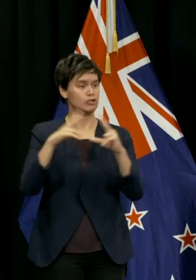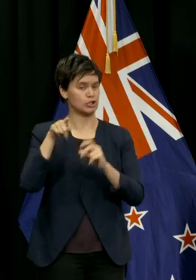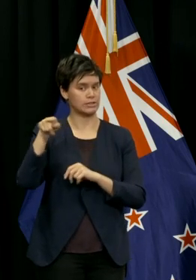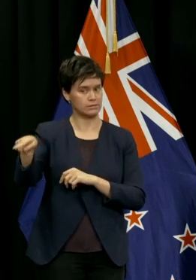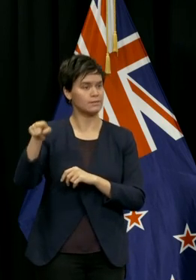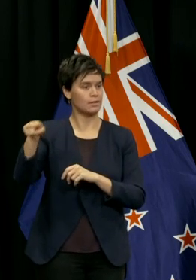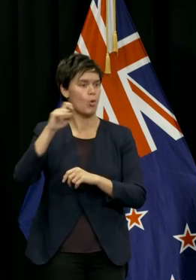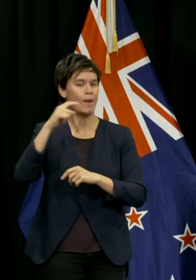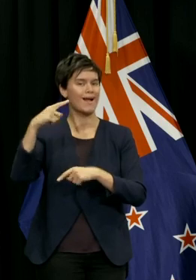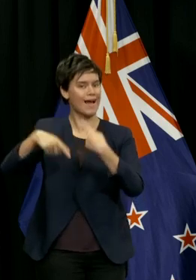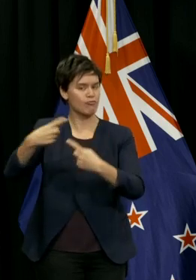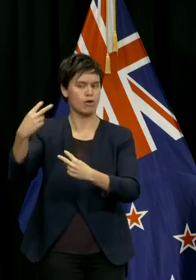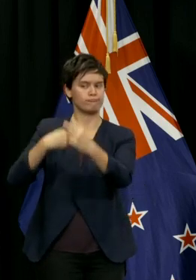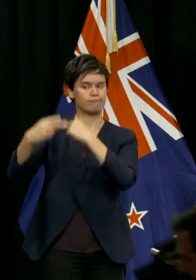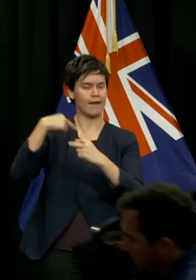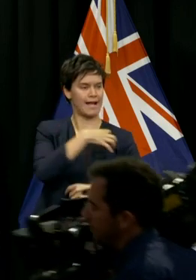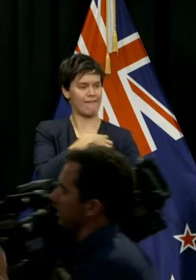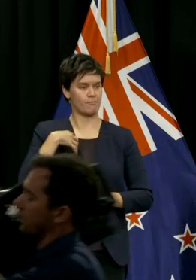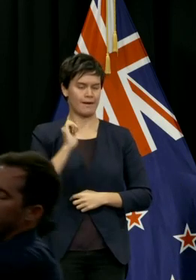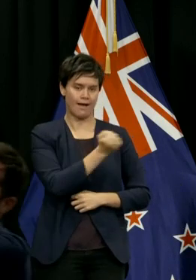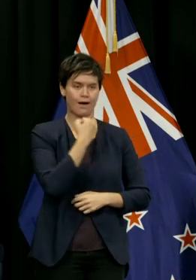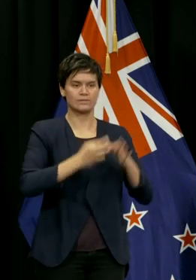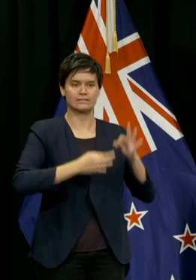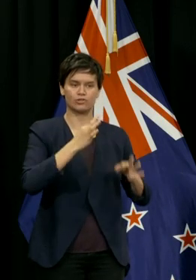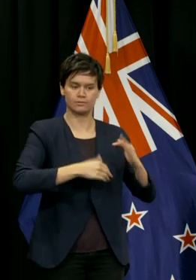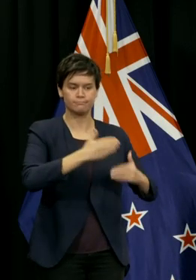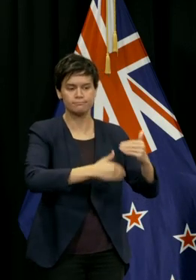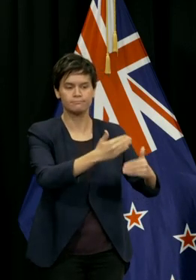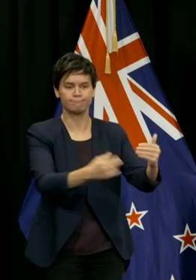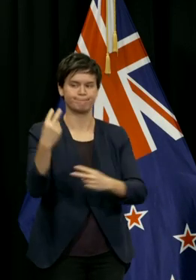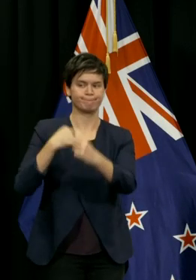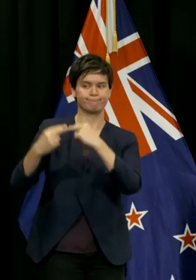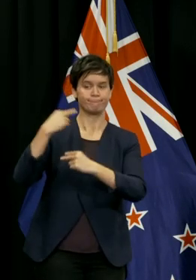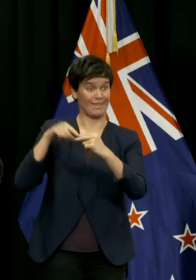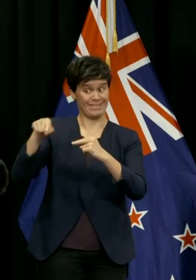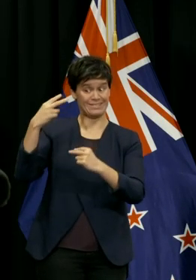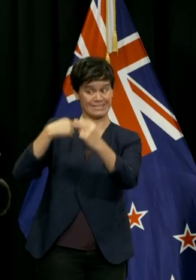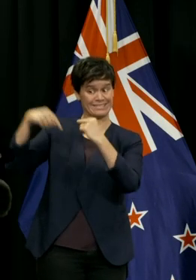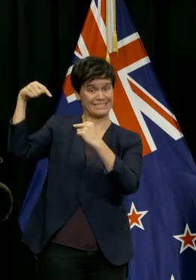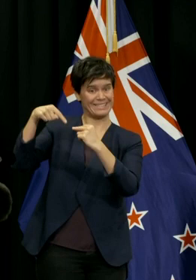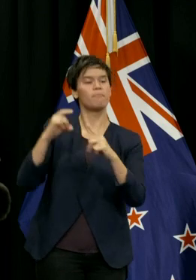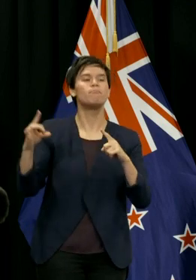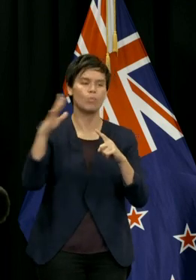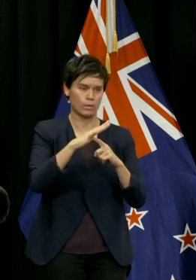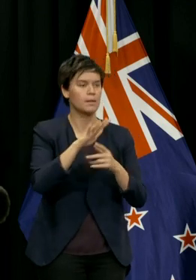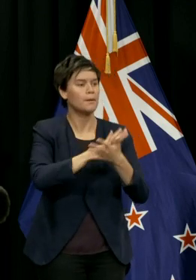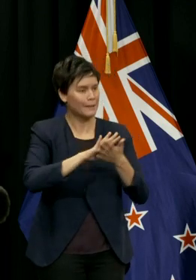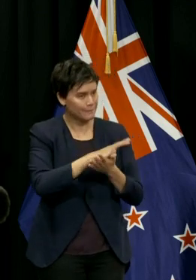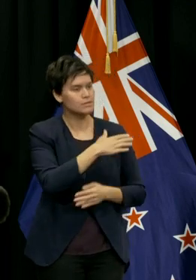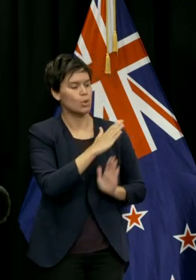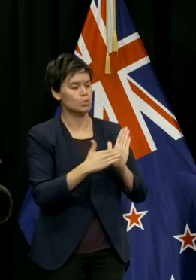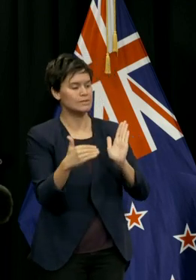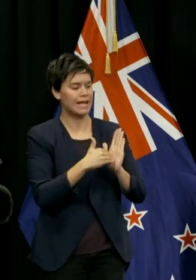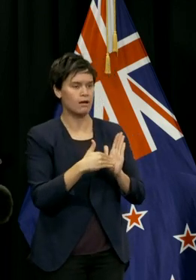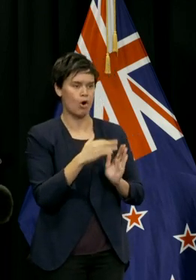decisions the government is making or has made. This type of constructive scrutiny is vital for the health of democracy and